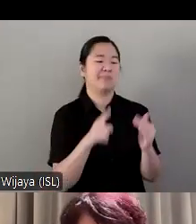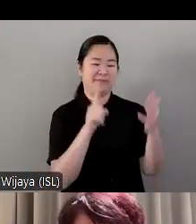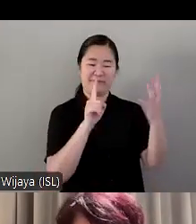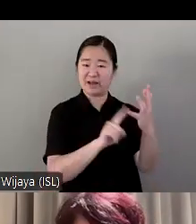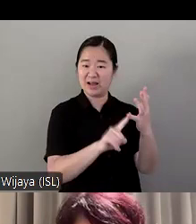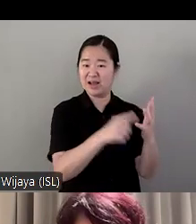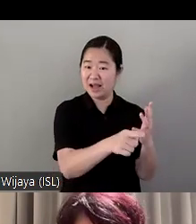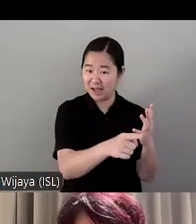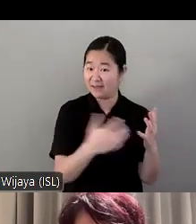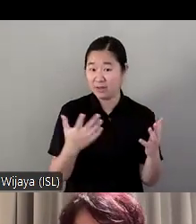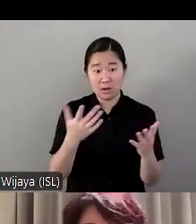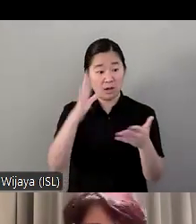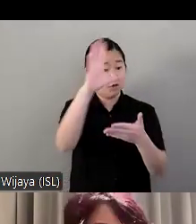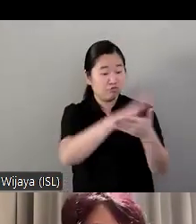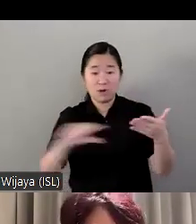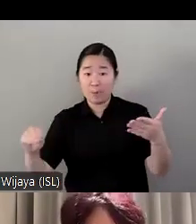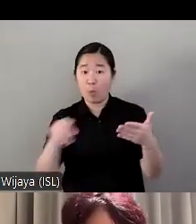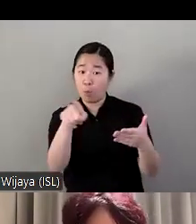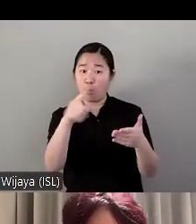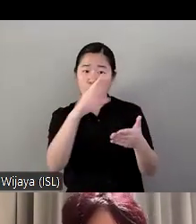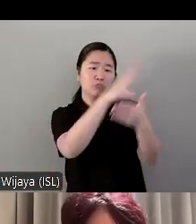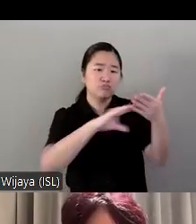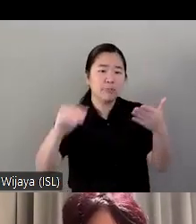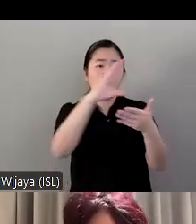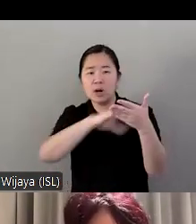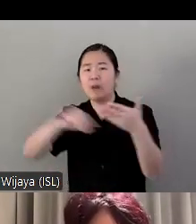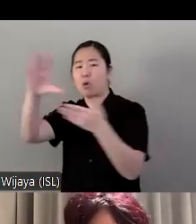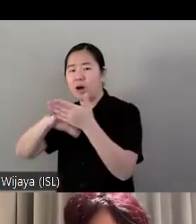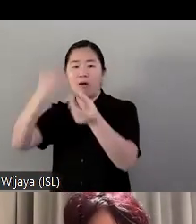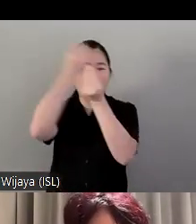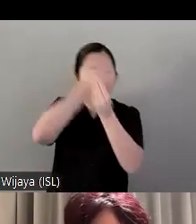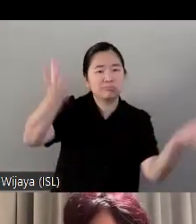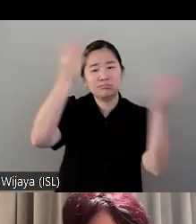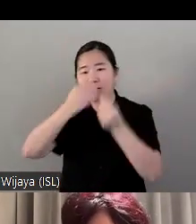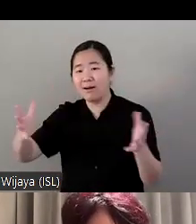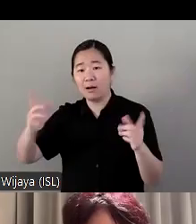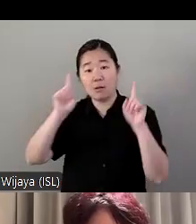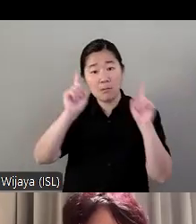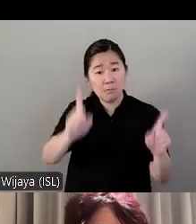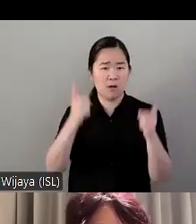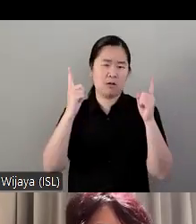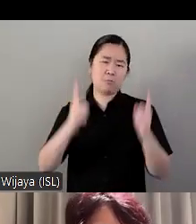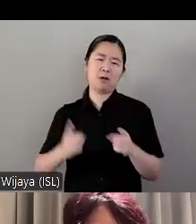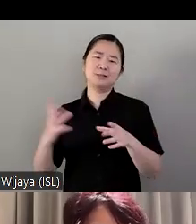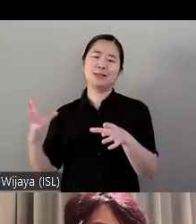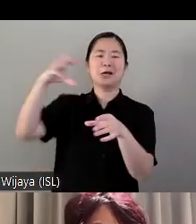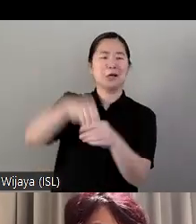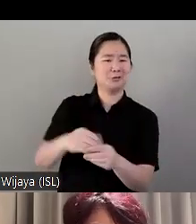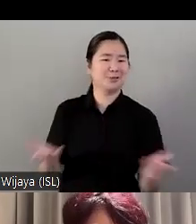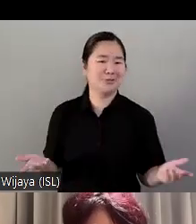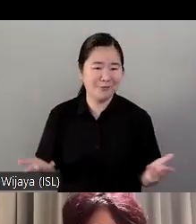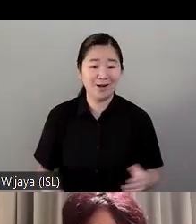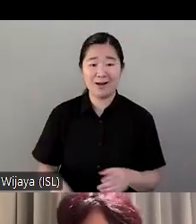a telephone hotline and think about how accessible that is for deaf people. It's not, right? So you need to think about